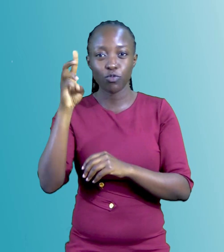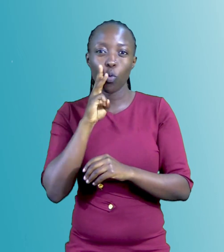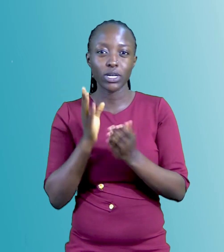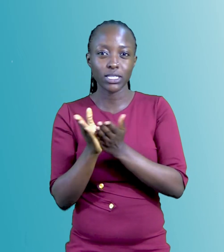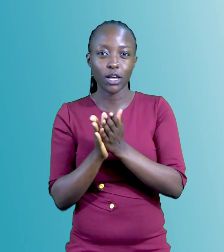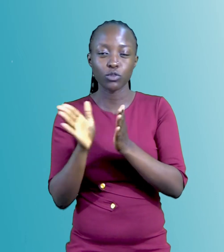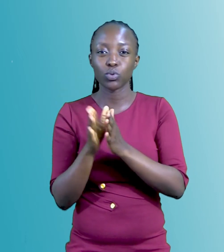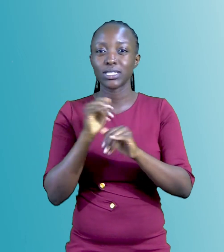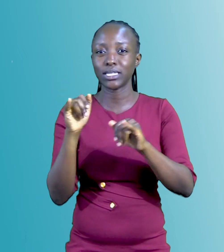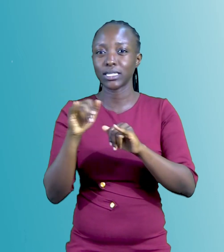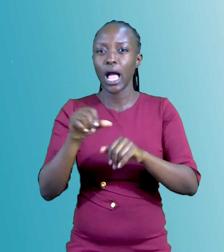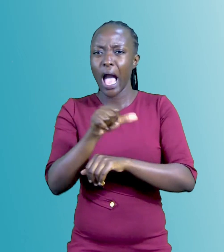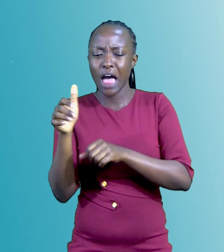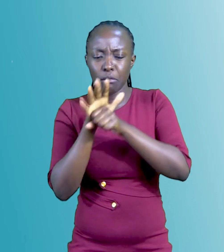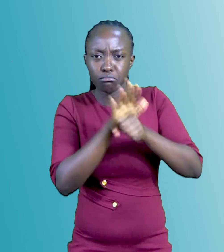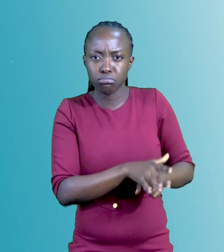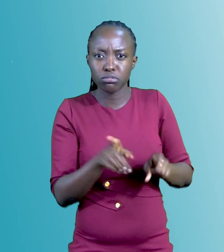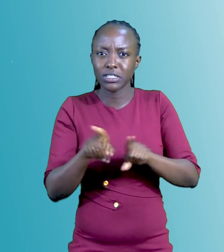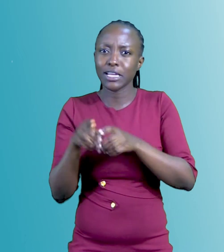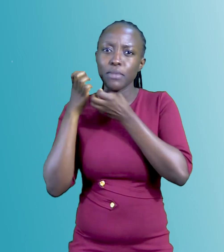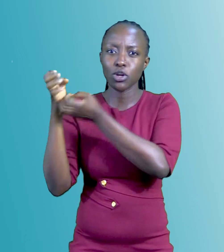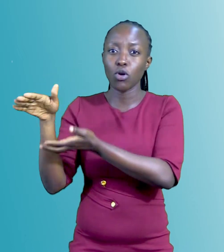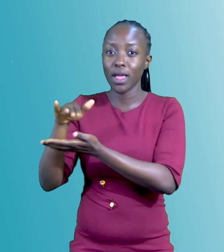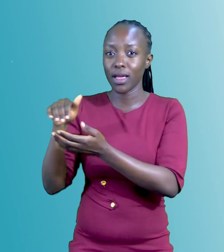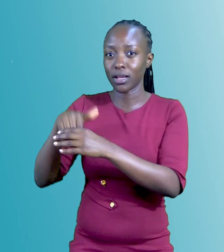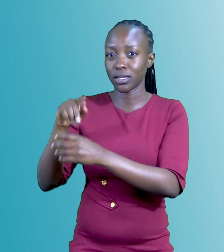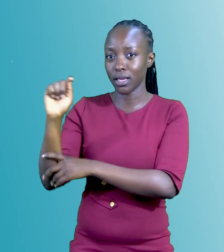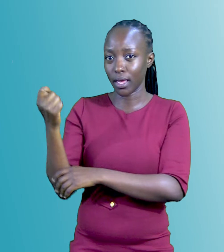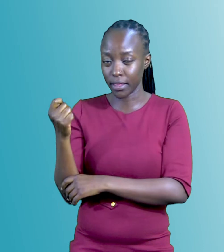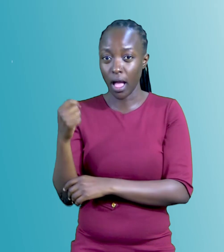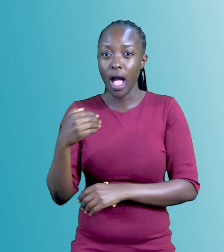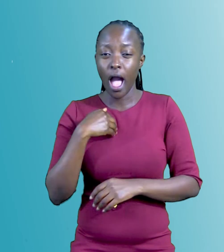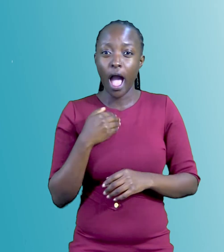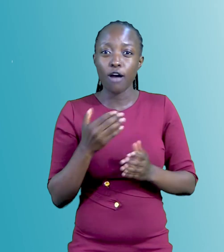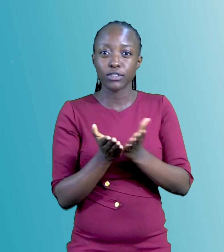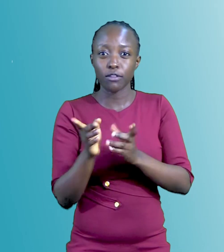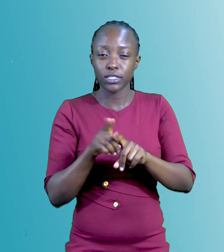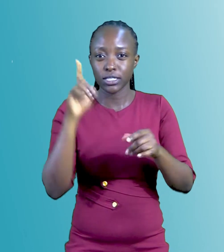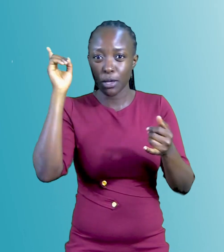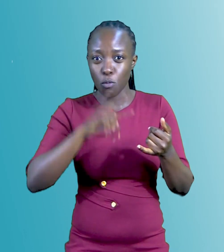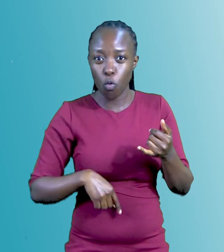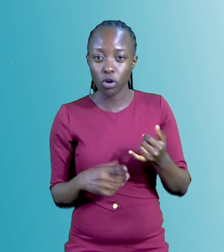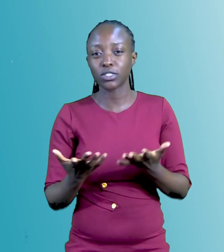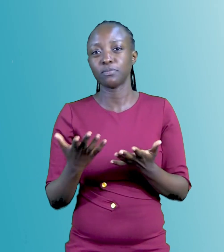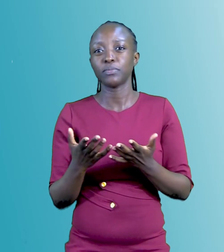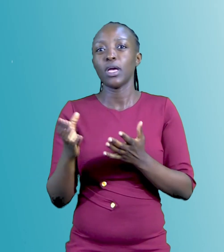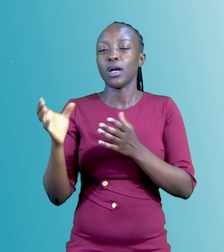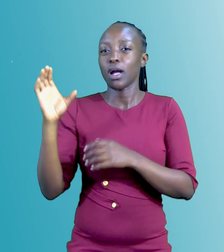marginalized and underserved areas of Kenya. The following are the services rendered, customer obligation, user charges, and timelines that